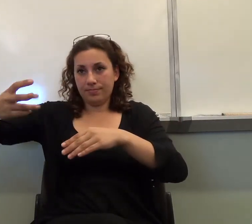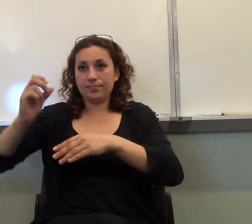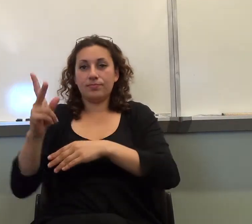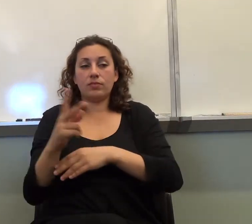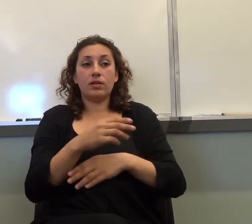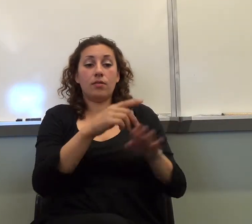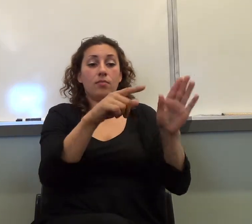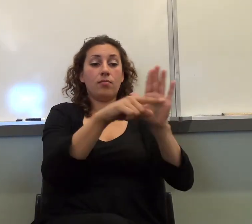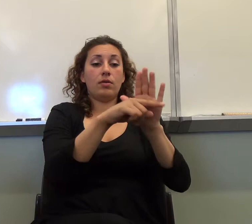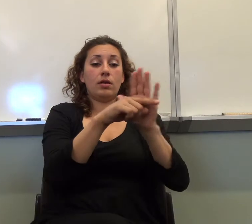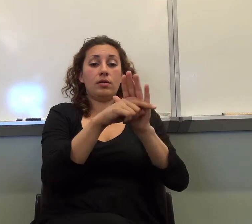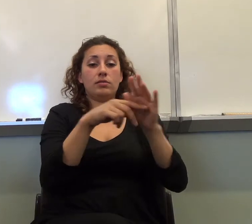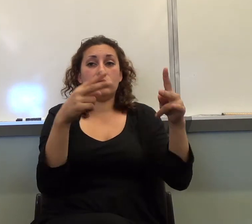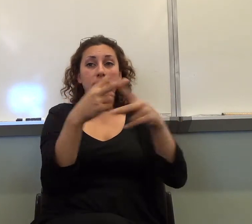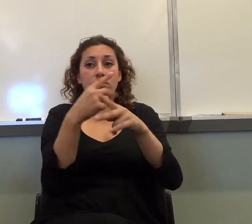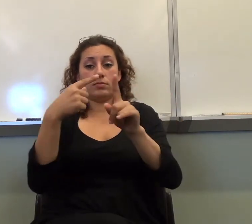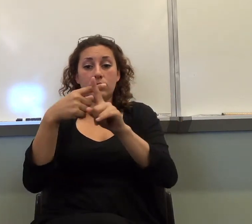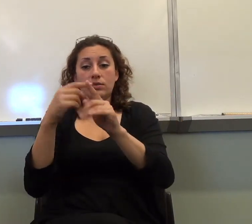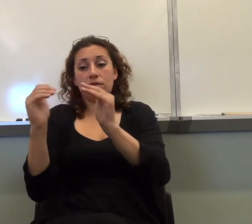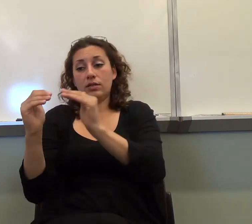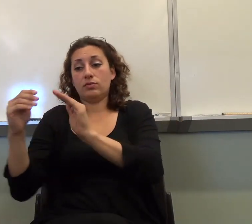minus 2 into 4, 2.